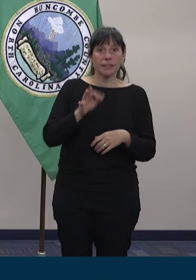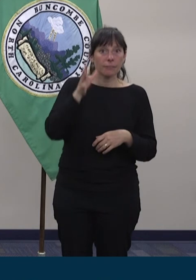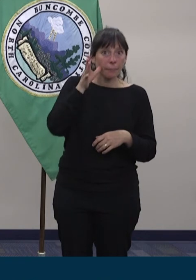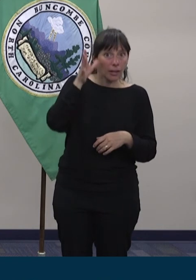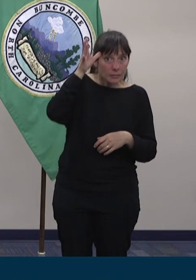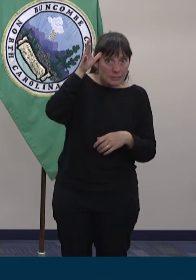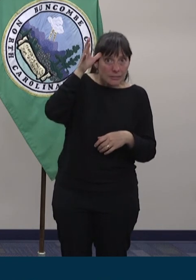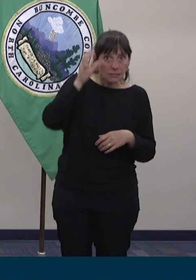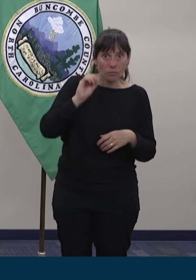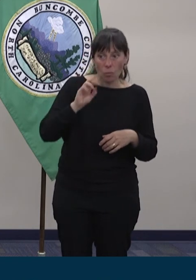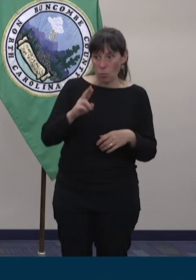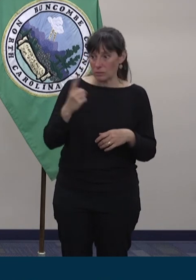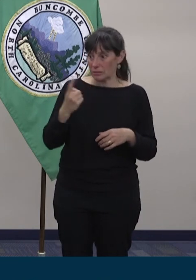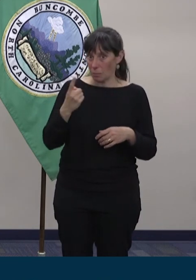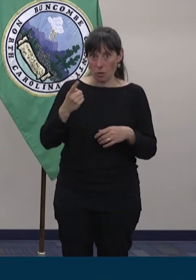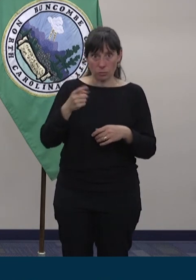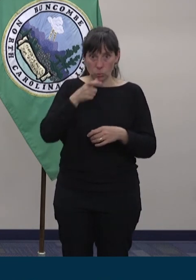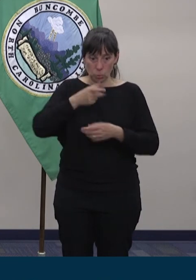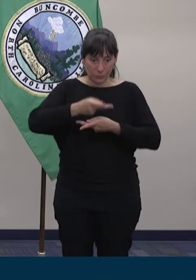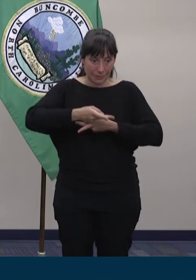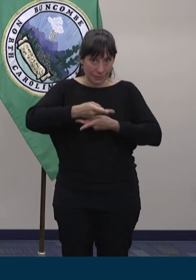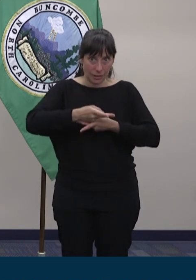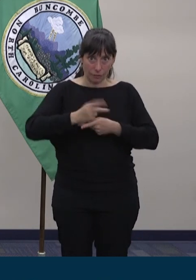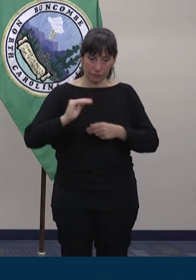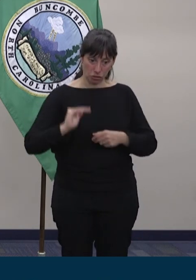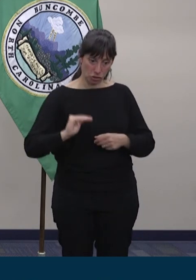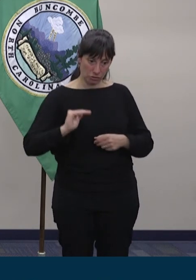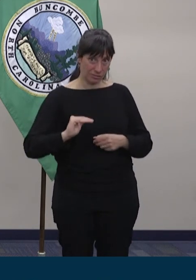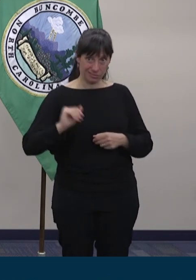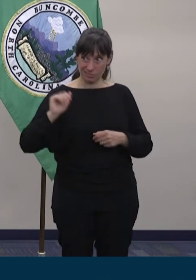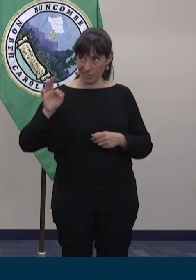place the face covering safely on the child's face.